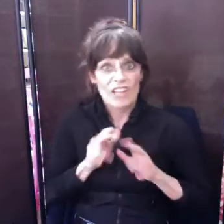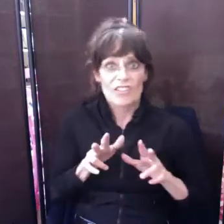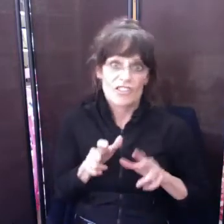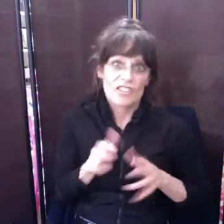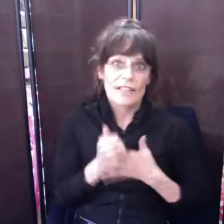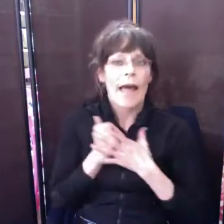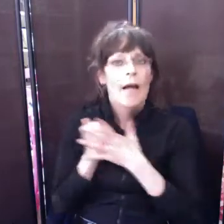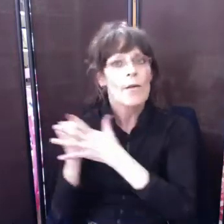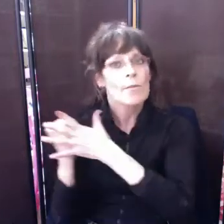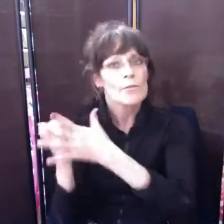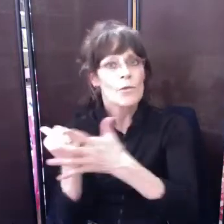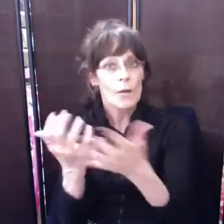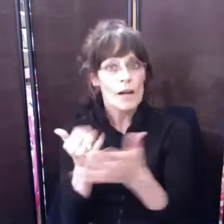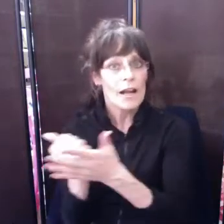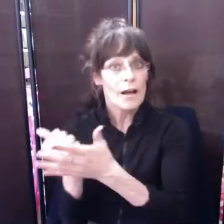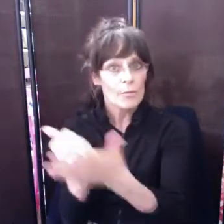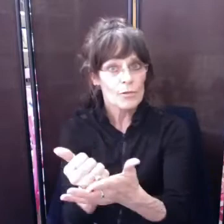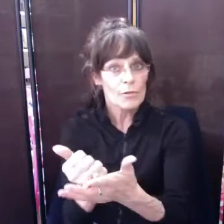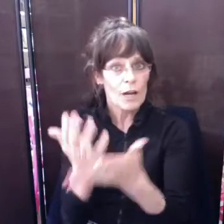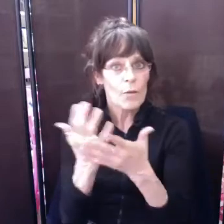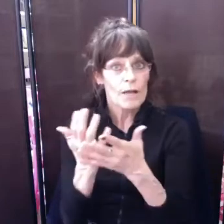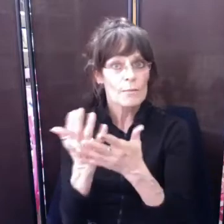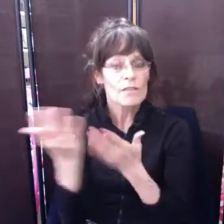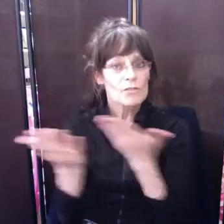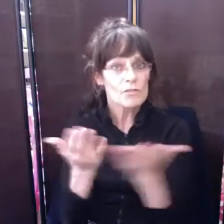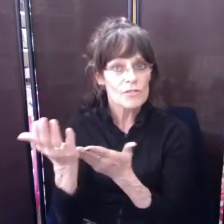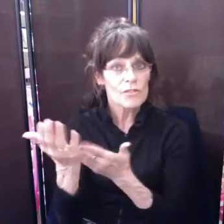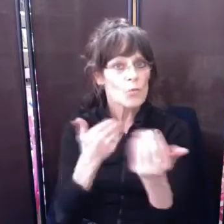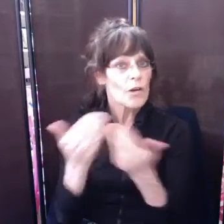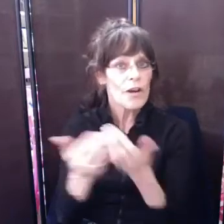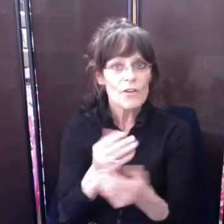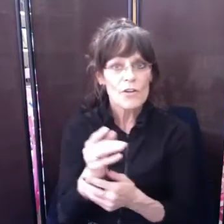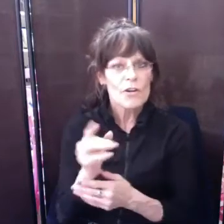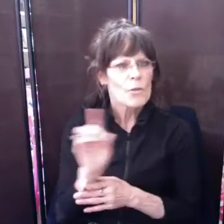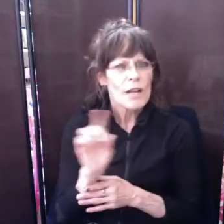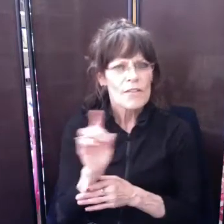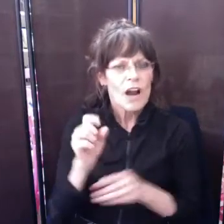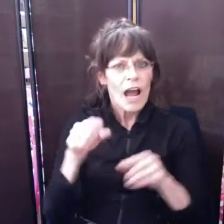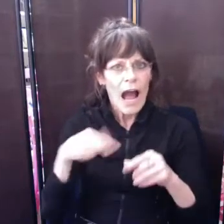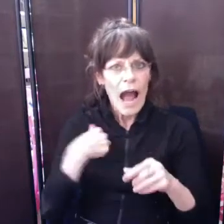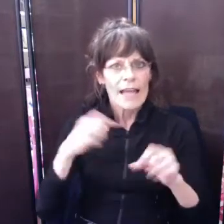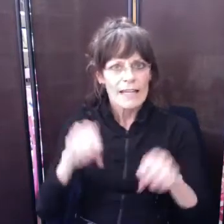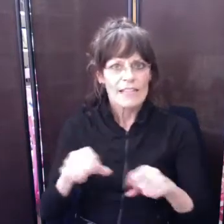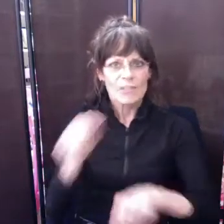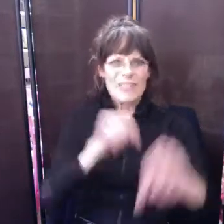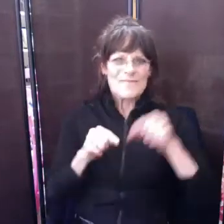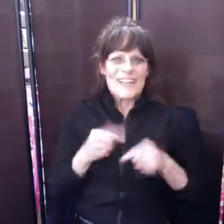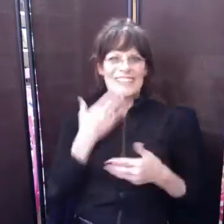I want to help you. I want to be of service wherever and whenever I can. Anyway, to get back to the good story, I got a little